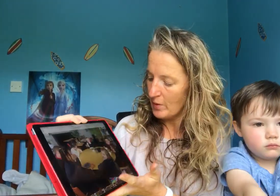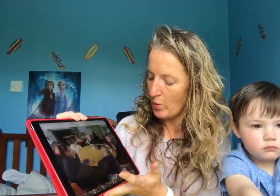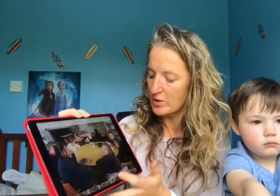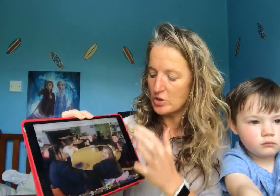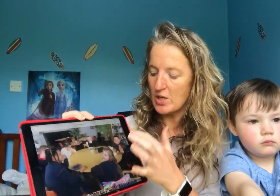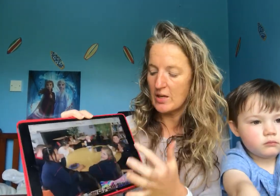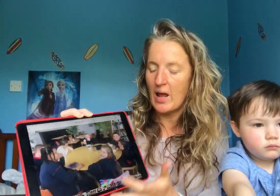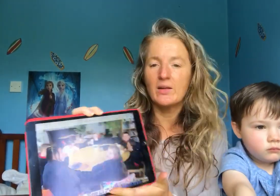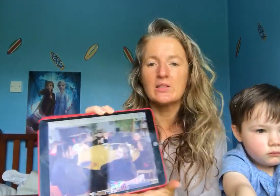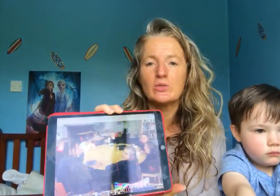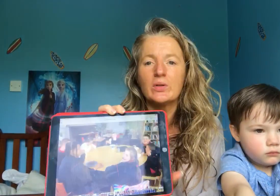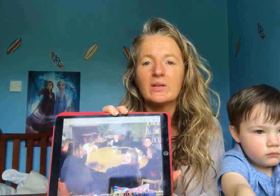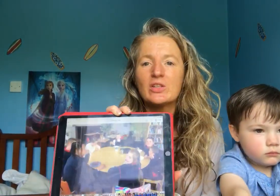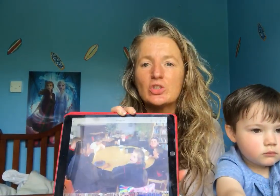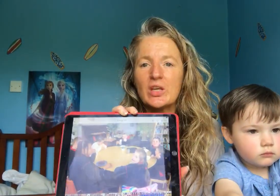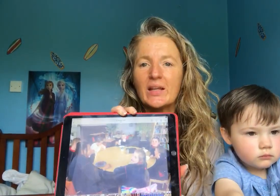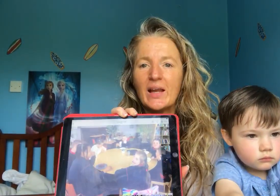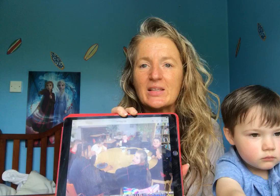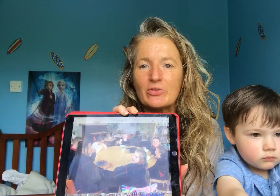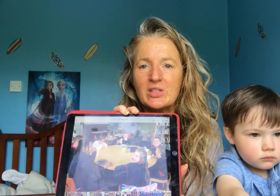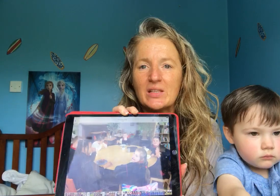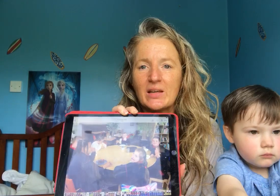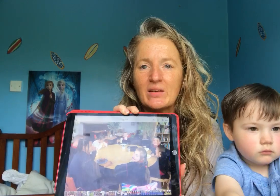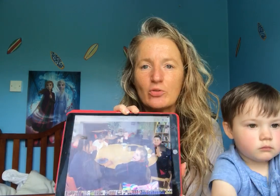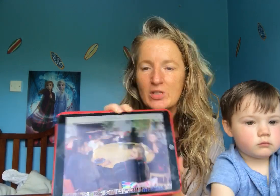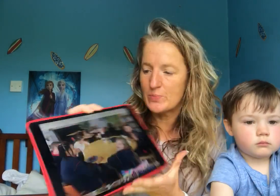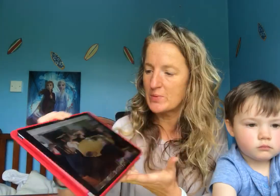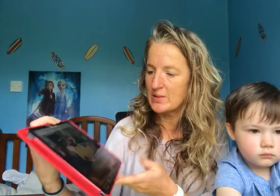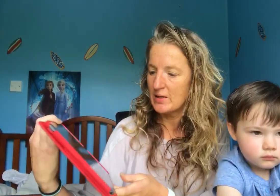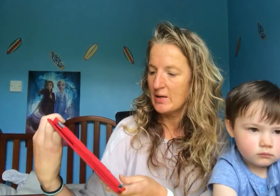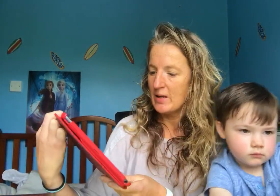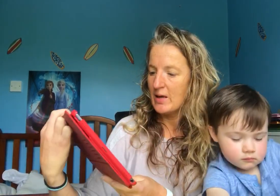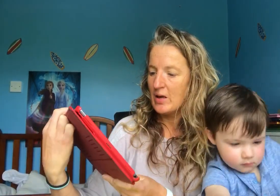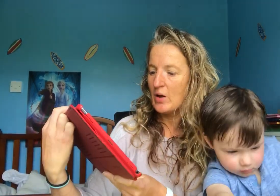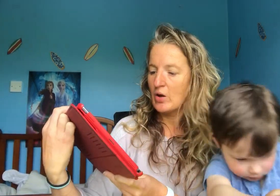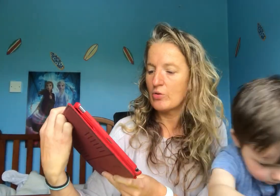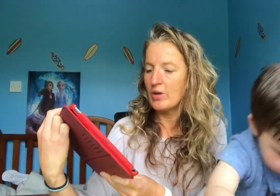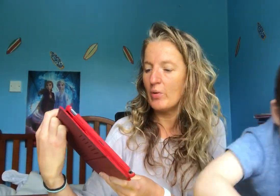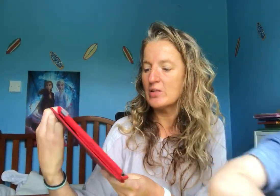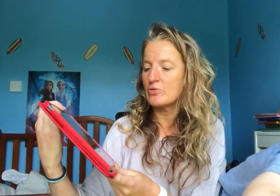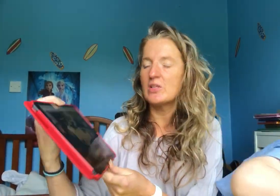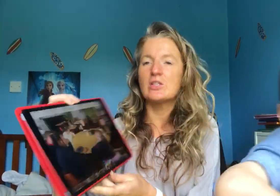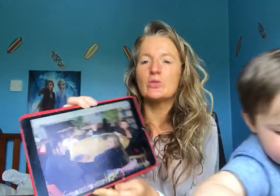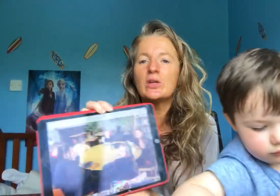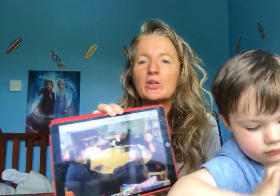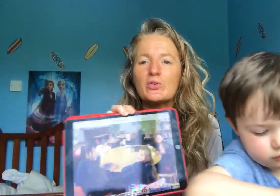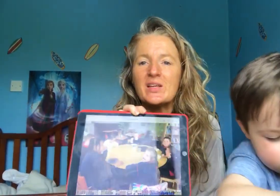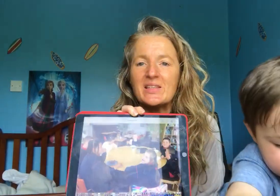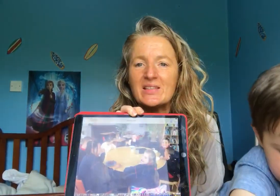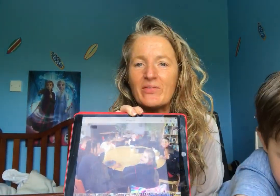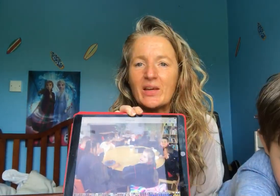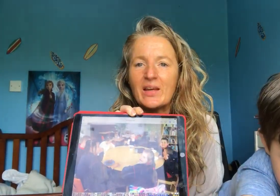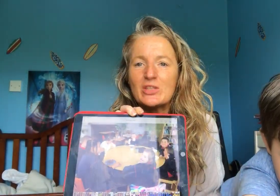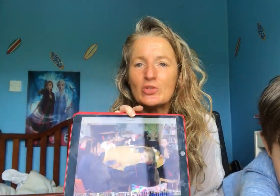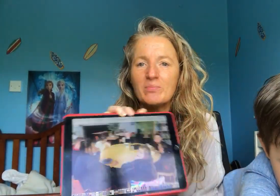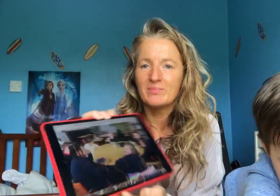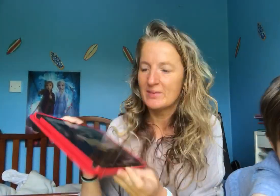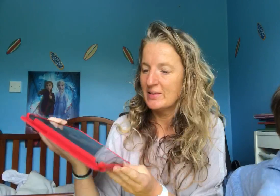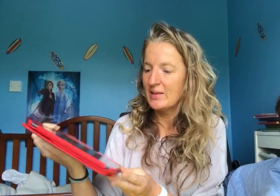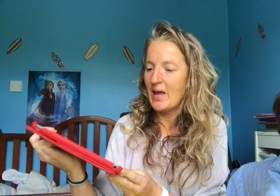What are Jake and Alex doing? Jake and Alex are eating crisps. What is Gracie doing? Gracie is having an ice cream. And